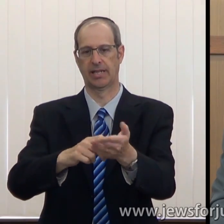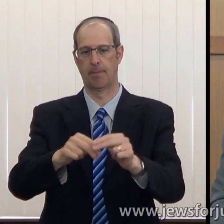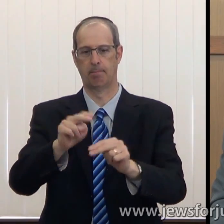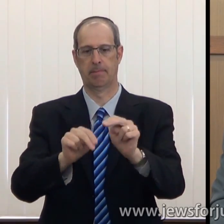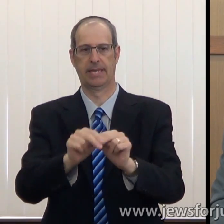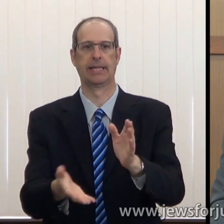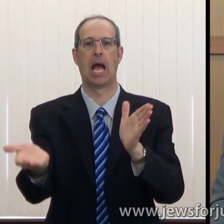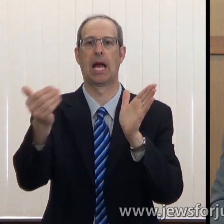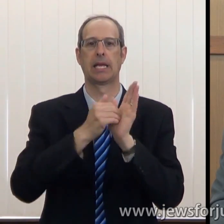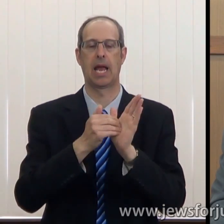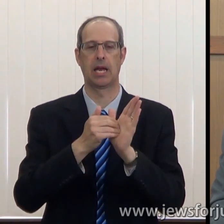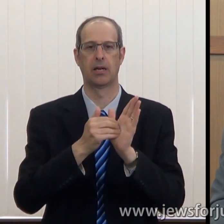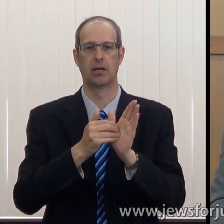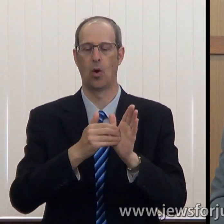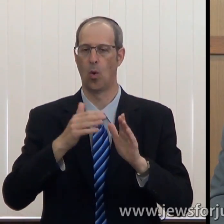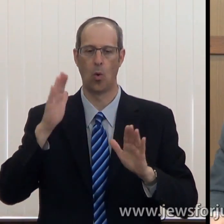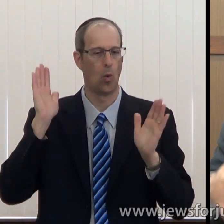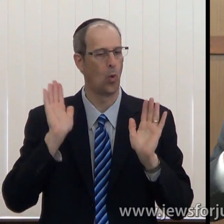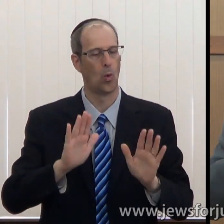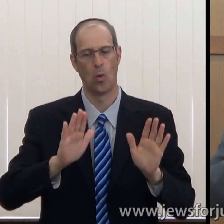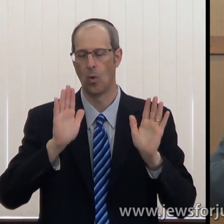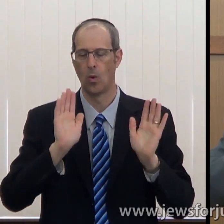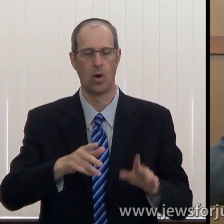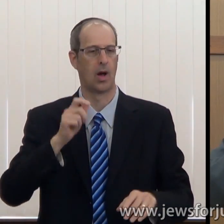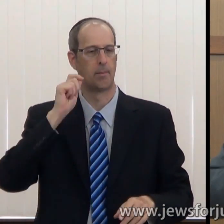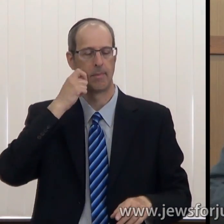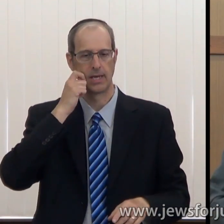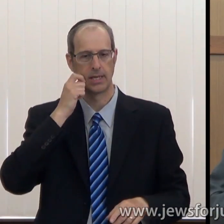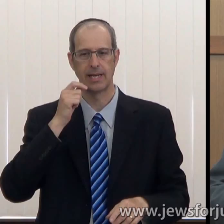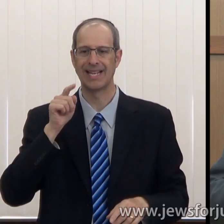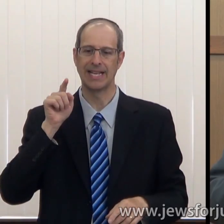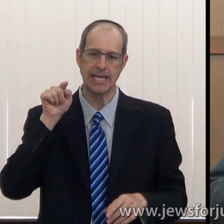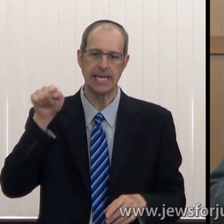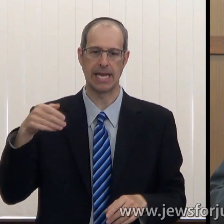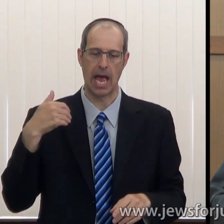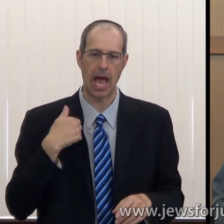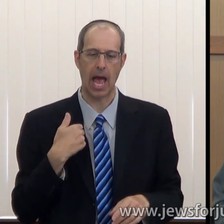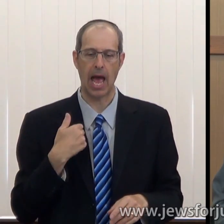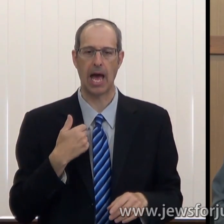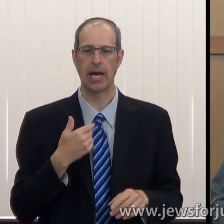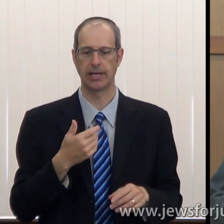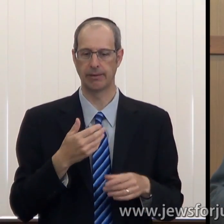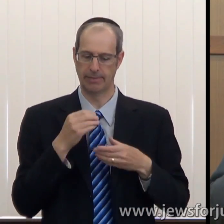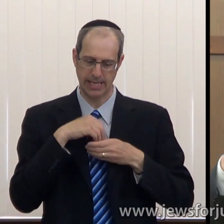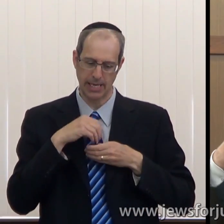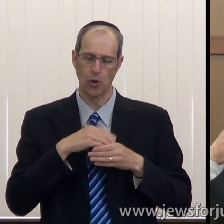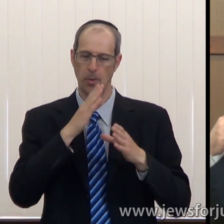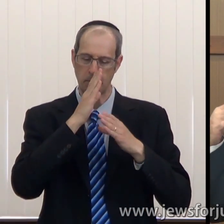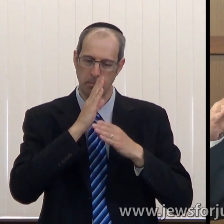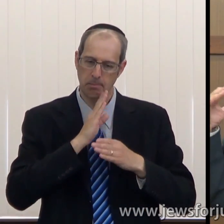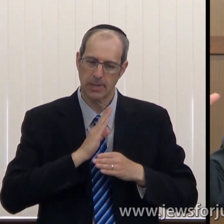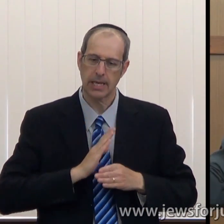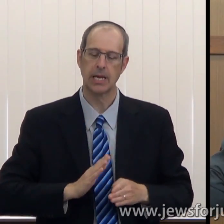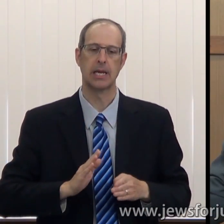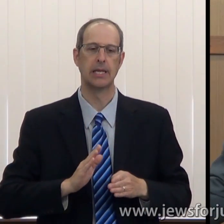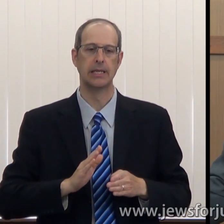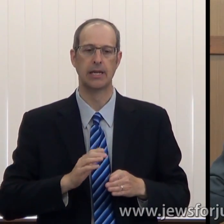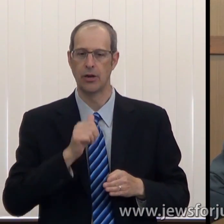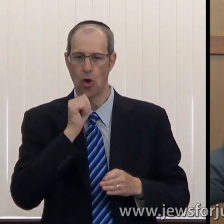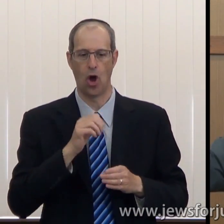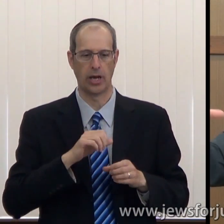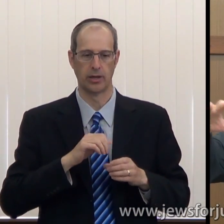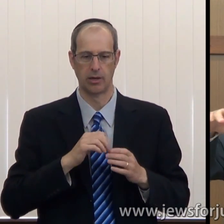Amazing, amazing person. Because he had a certain inner sense of peace that he didn't fall